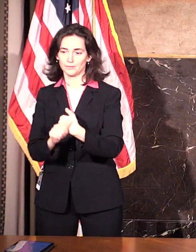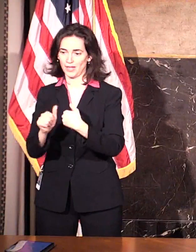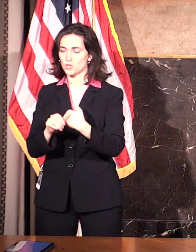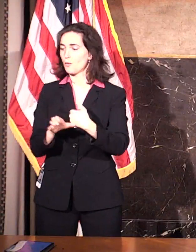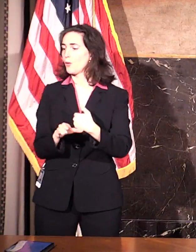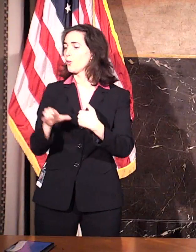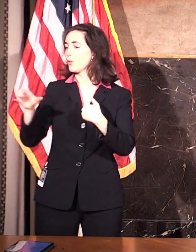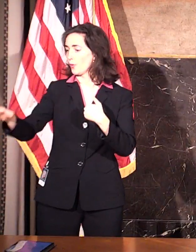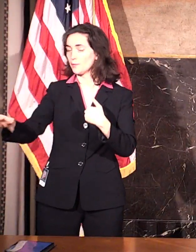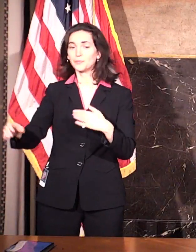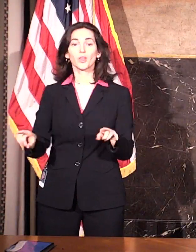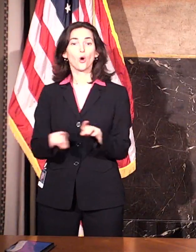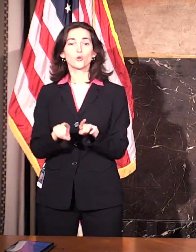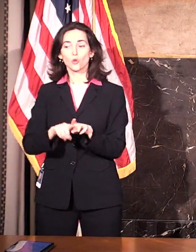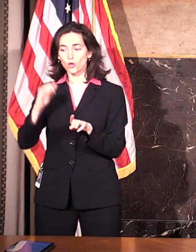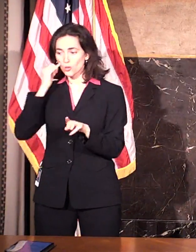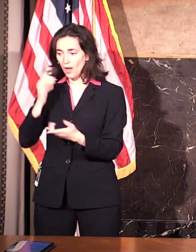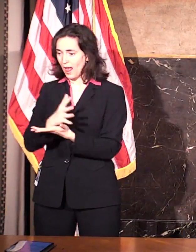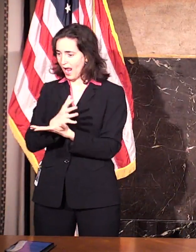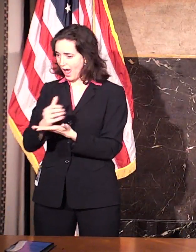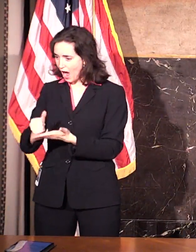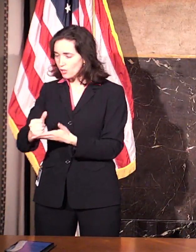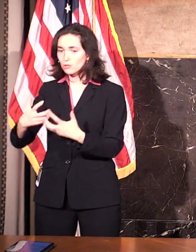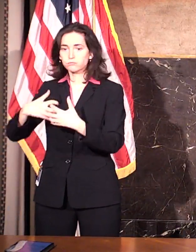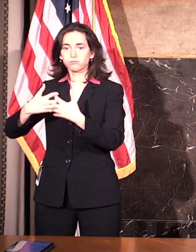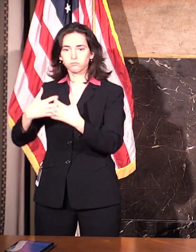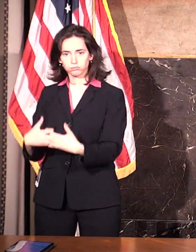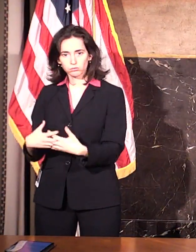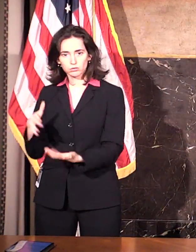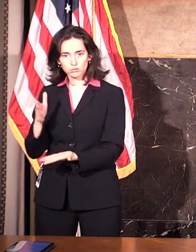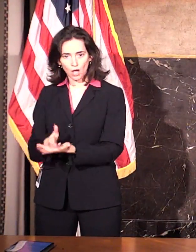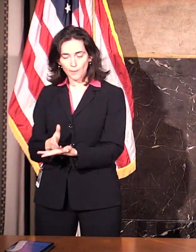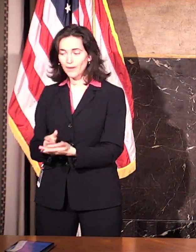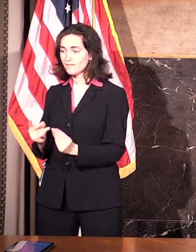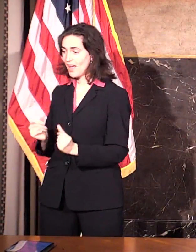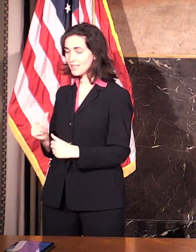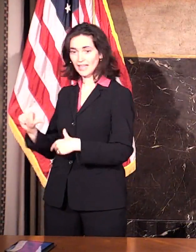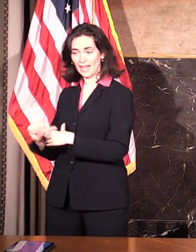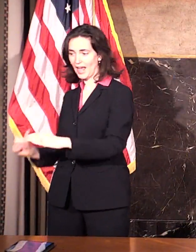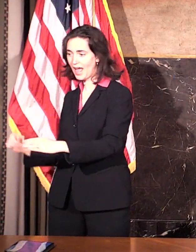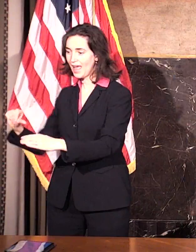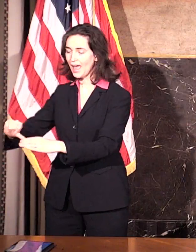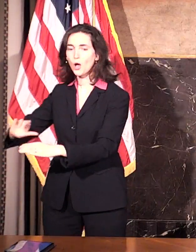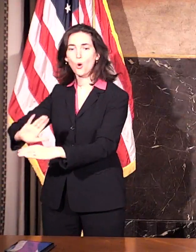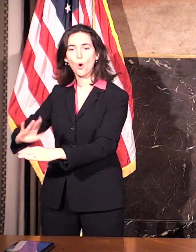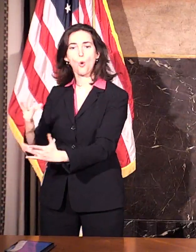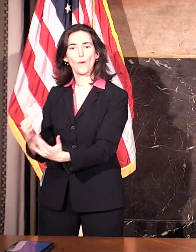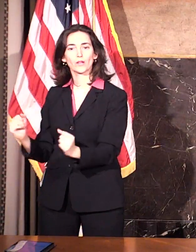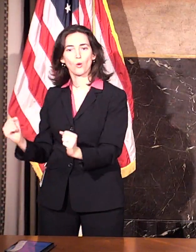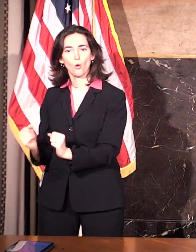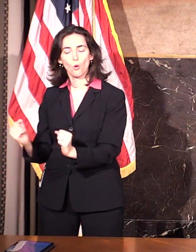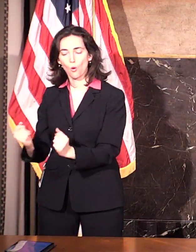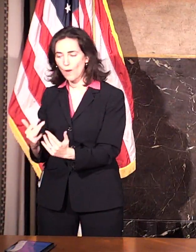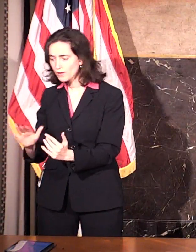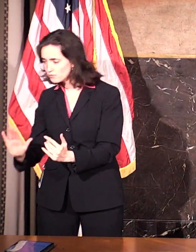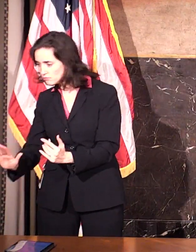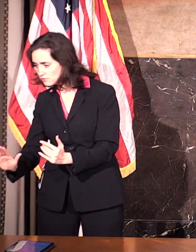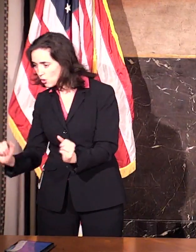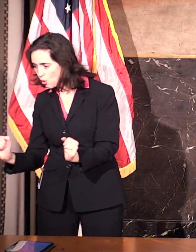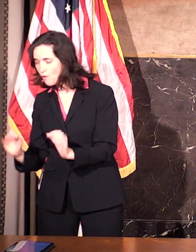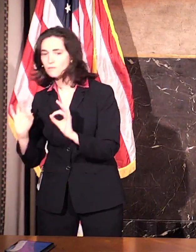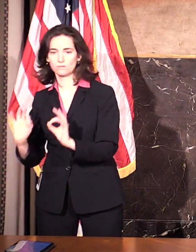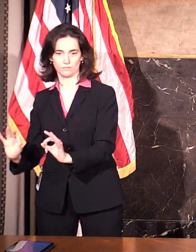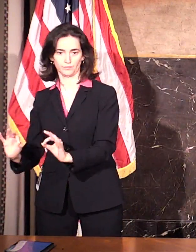it cool down before you refuel it. But we also are worried about individuals warming themselves